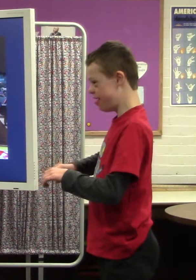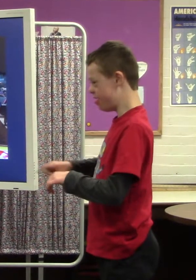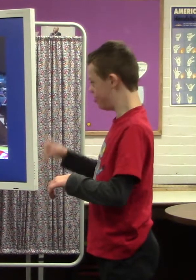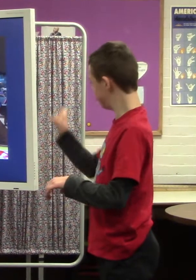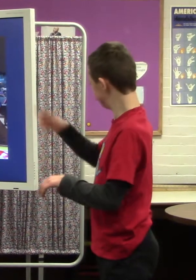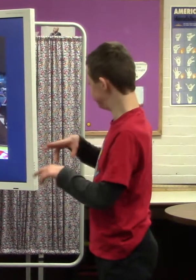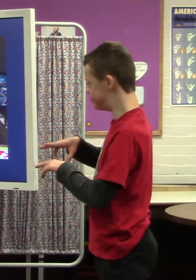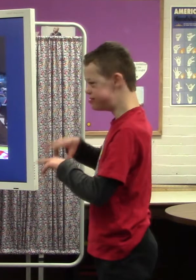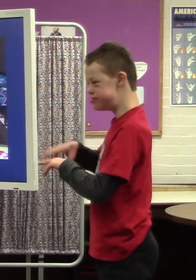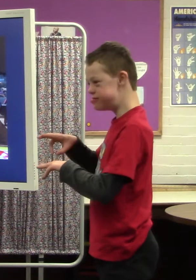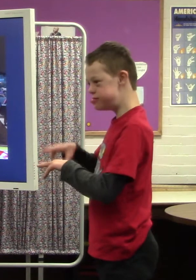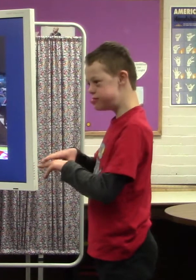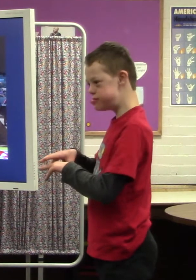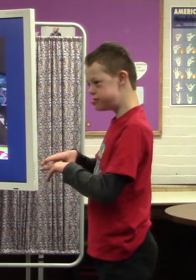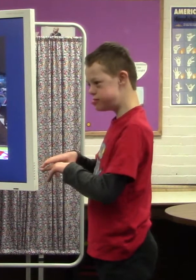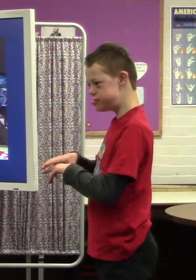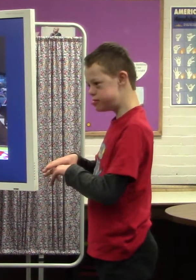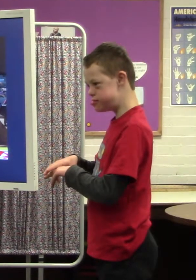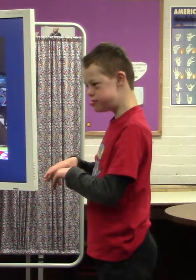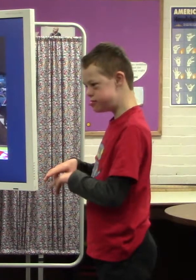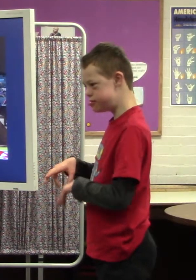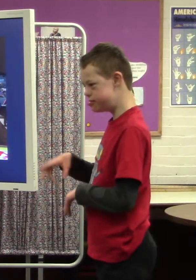Where? Oh, my question is where